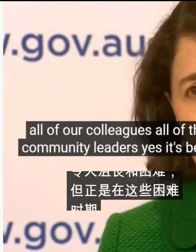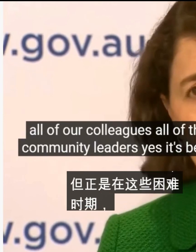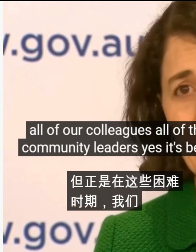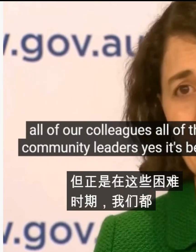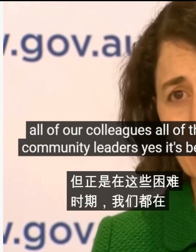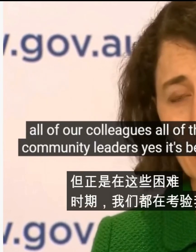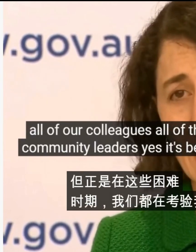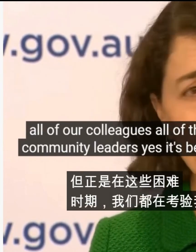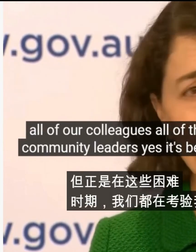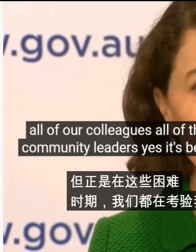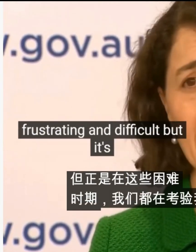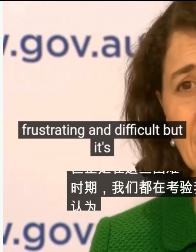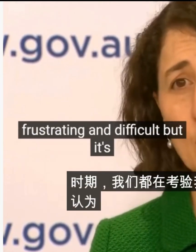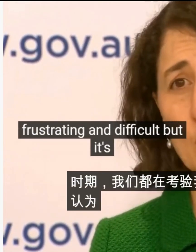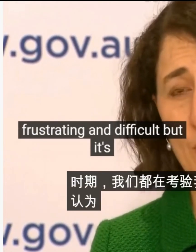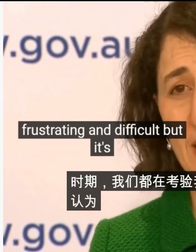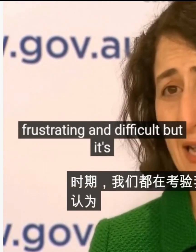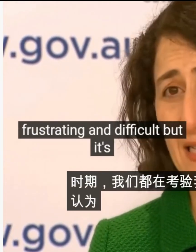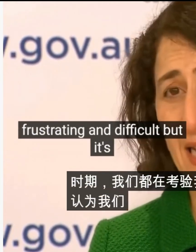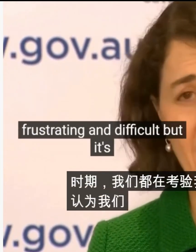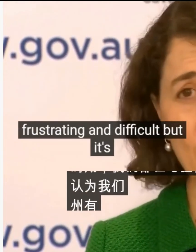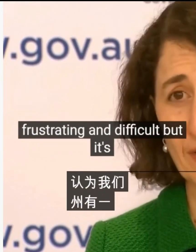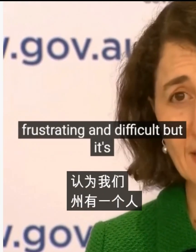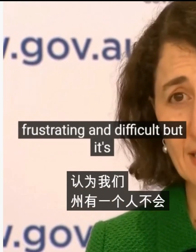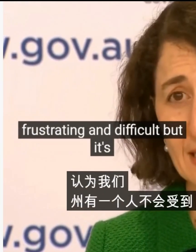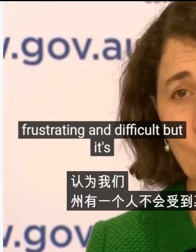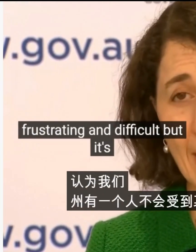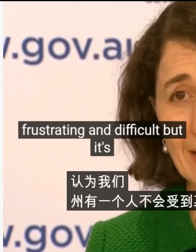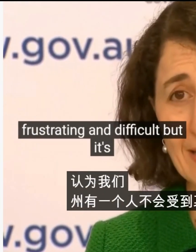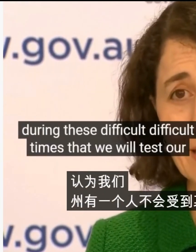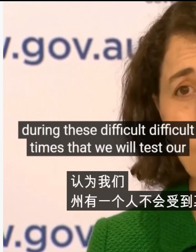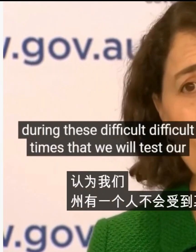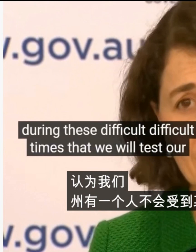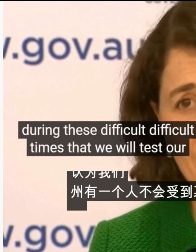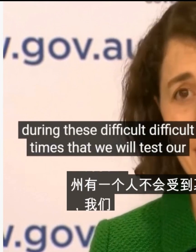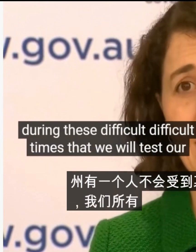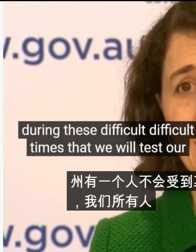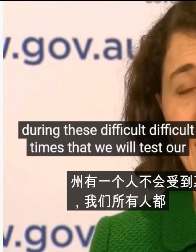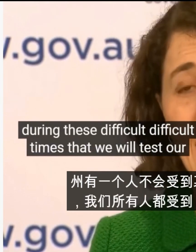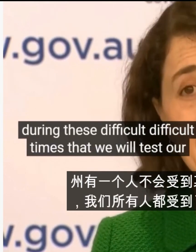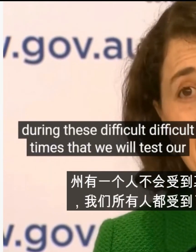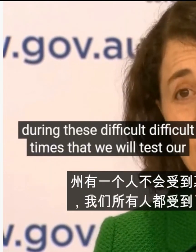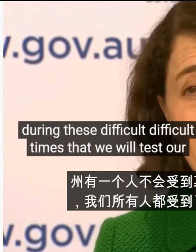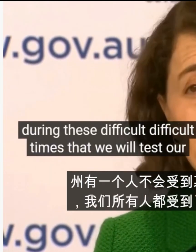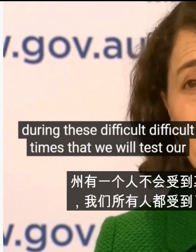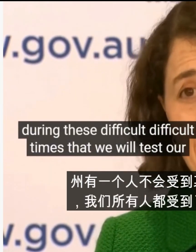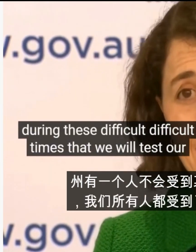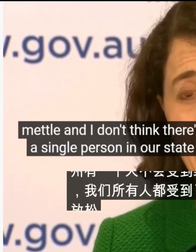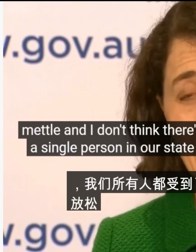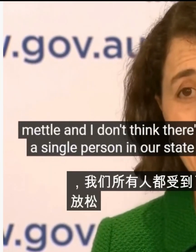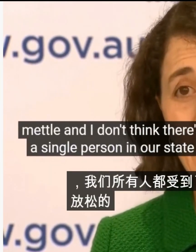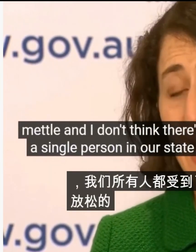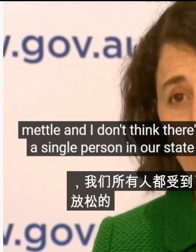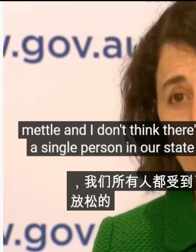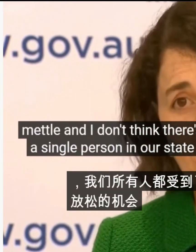difficult times that we all test our mettle. And I don't think there's a single person in our state that's not affected in some way. All of us are. And this is a chance